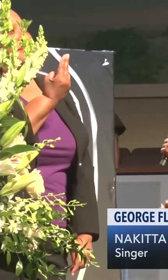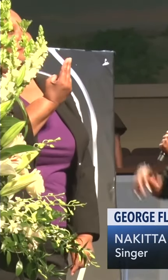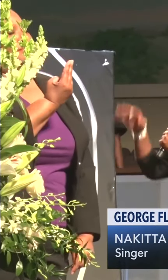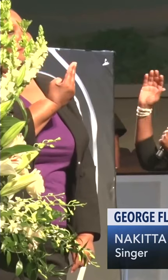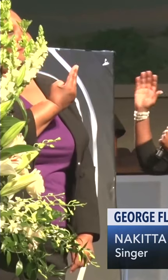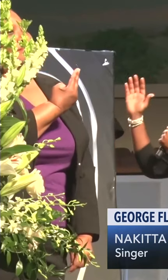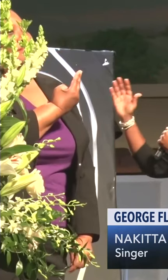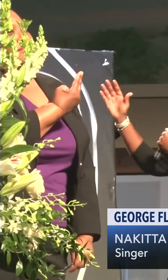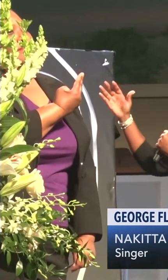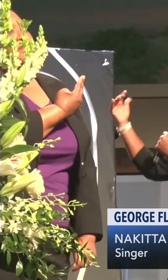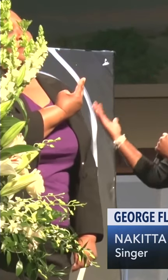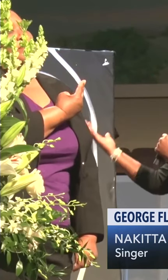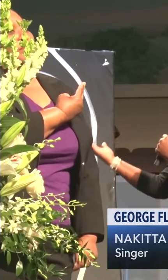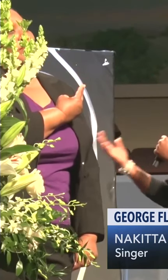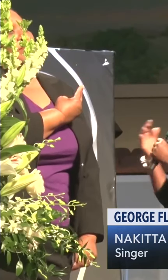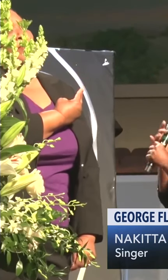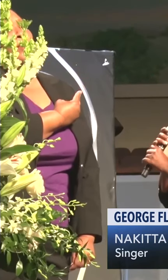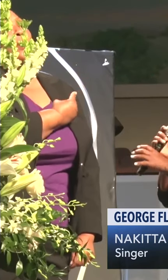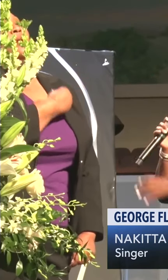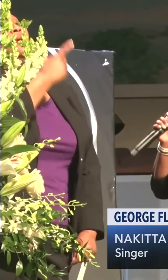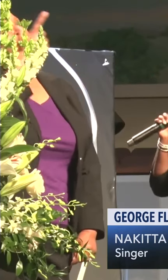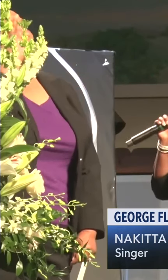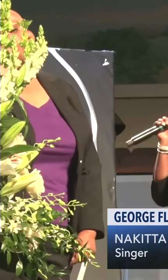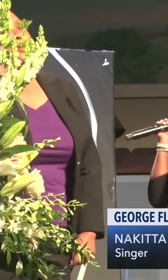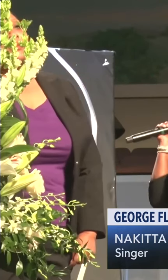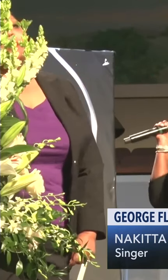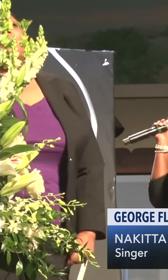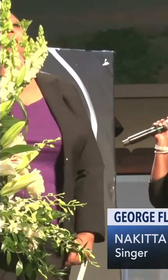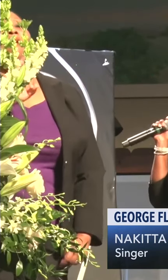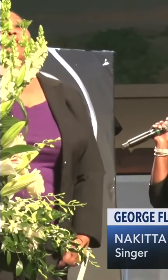us and it's for